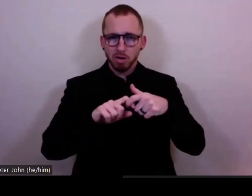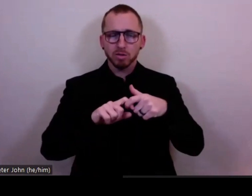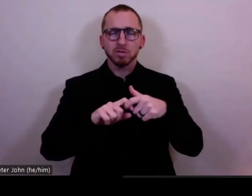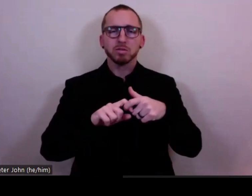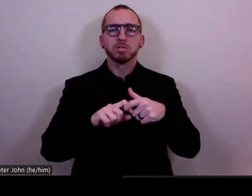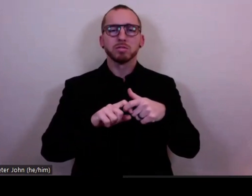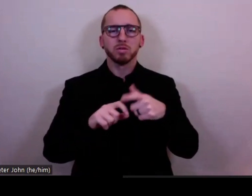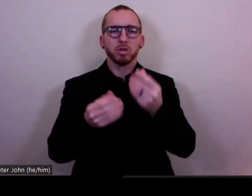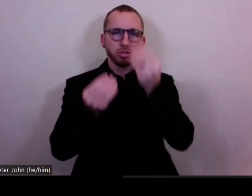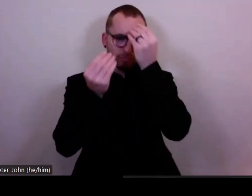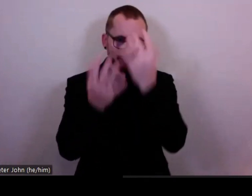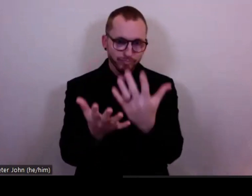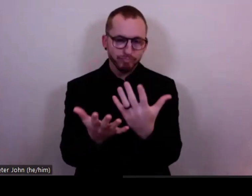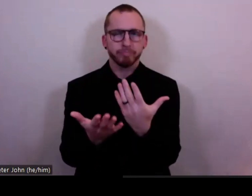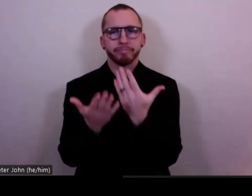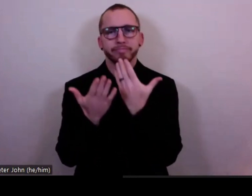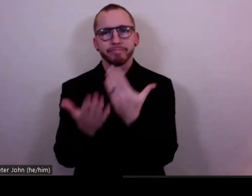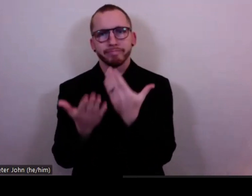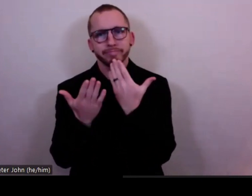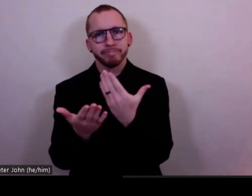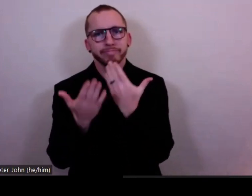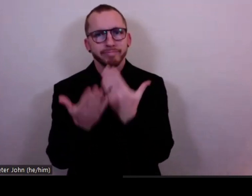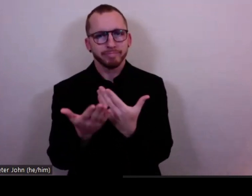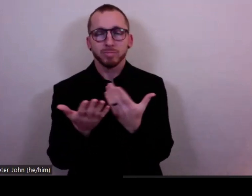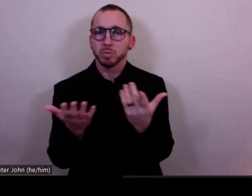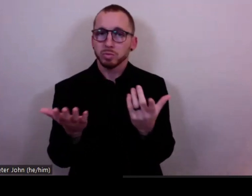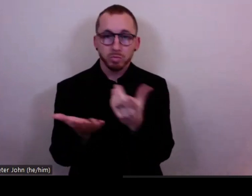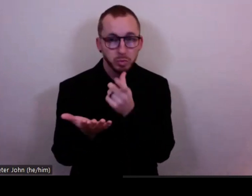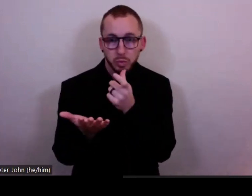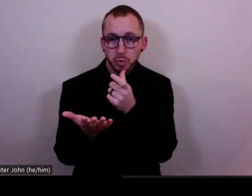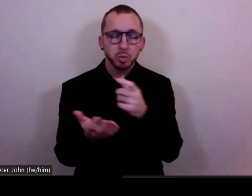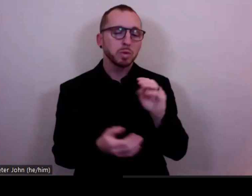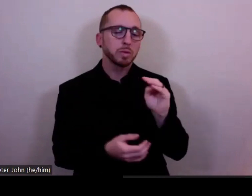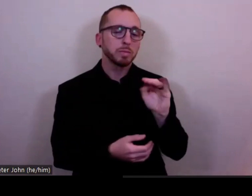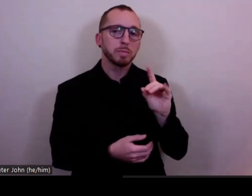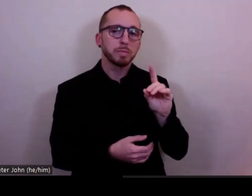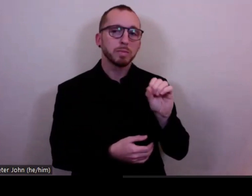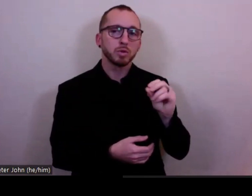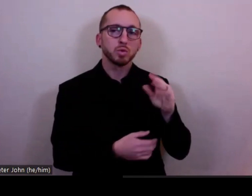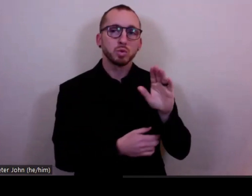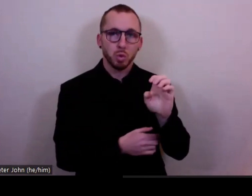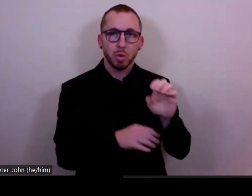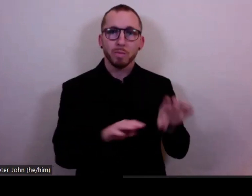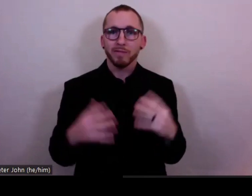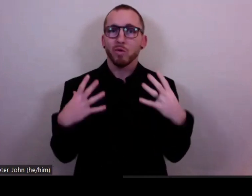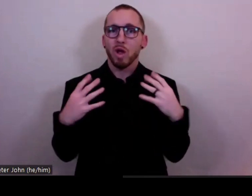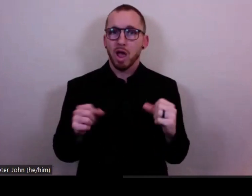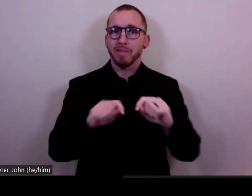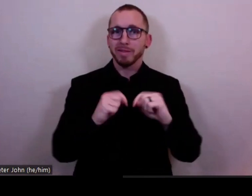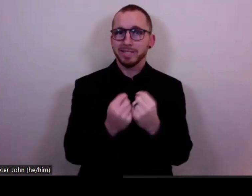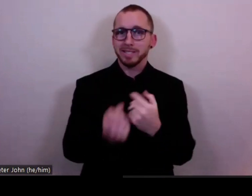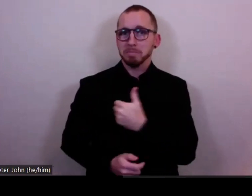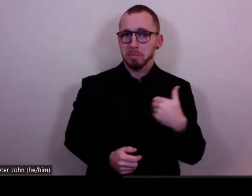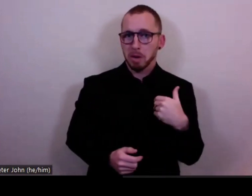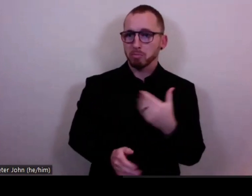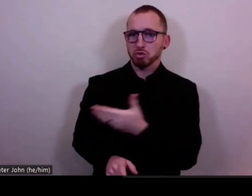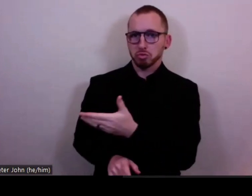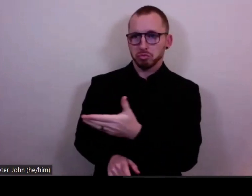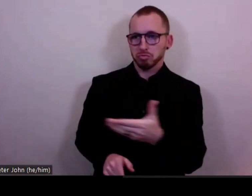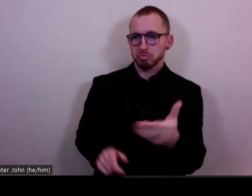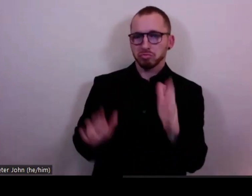gratitude to our Mitchell Behavioral Health team members. If you would just stand up so we can all give you a round of applause for your good work.